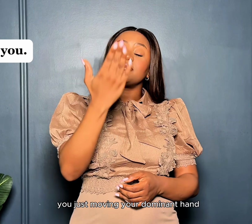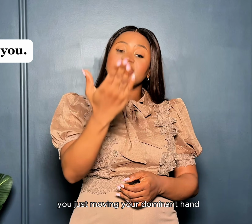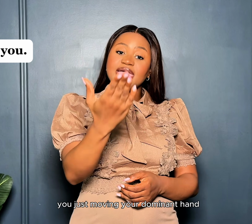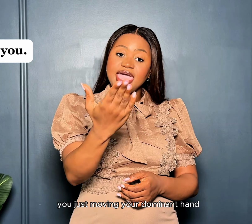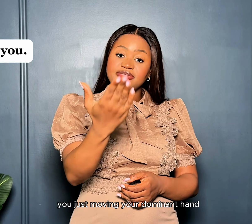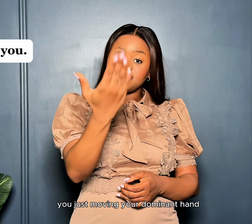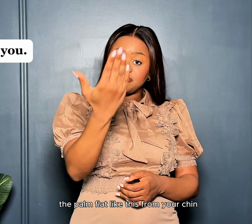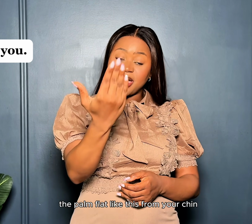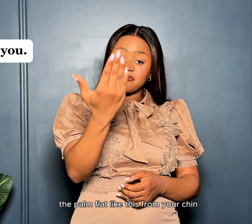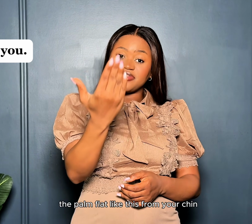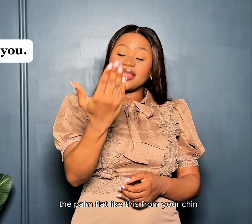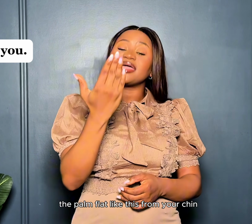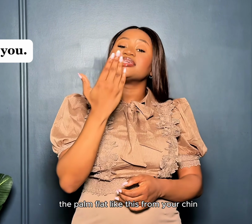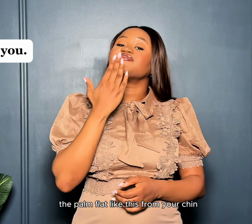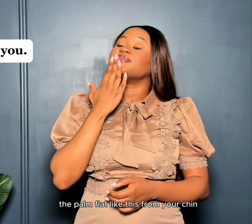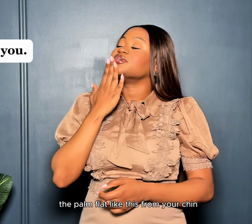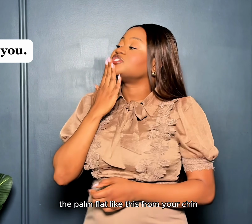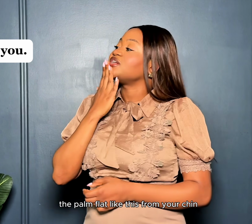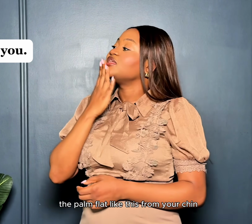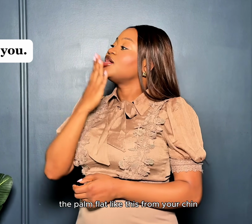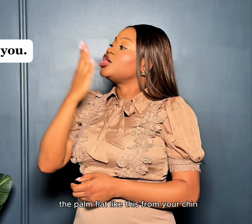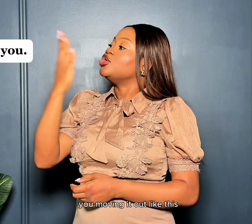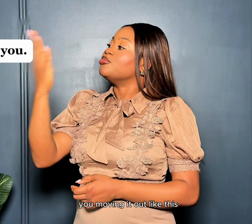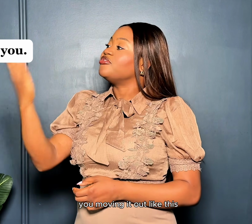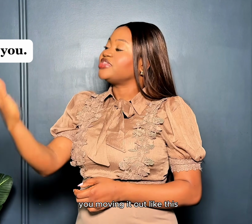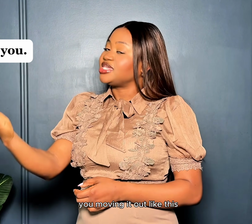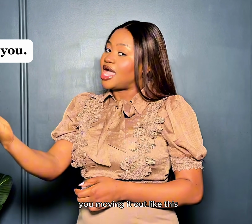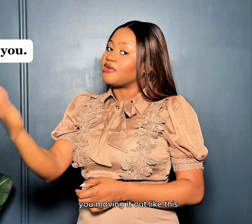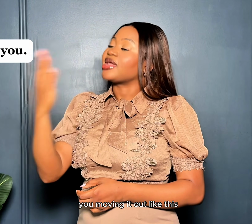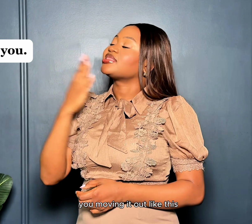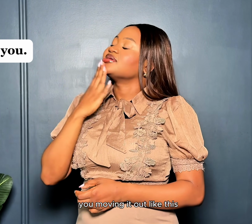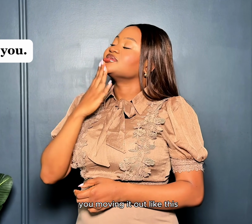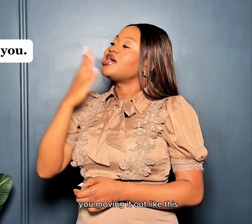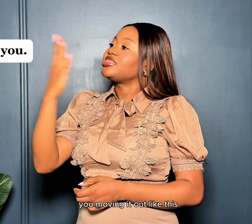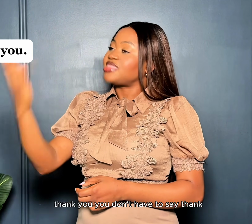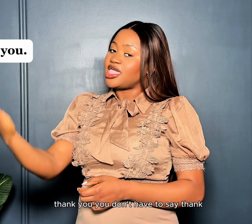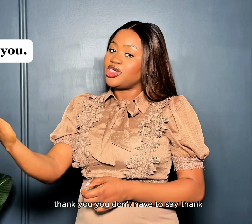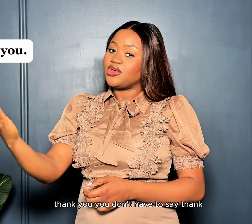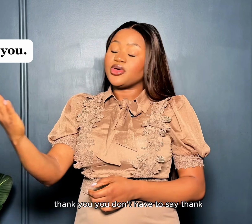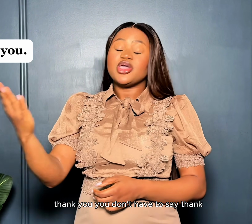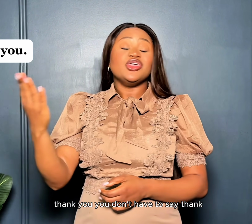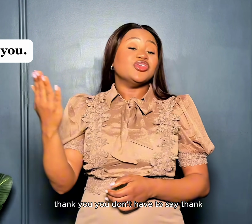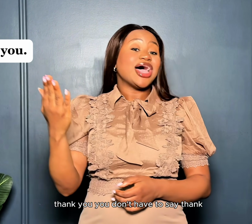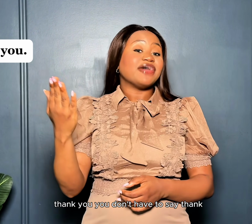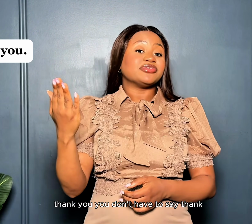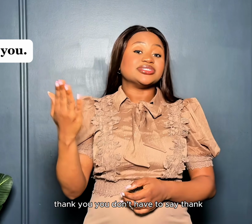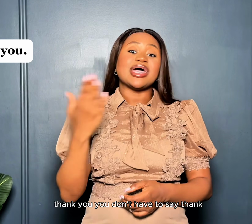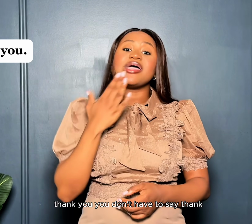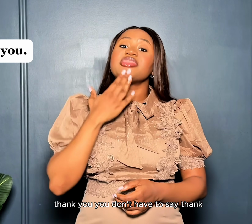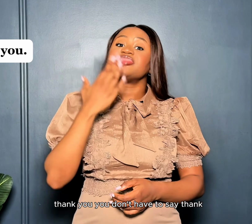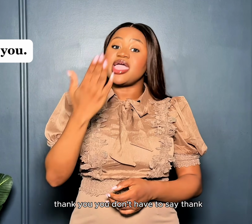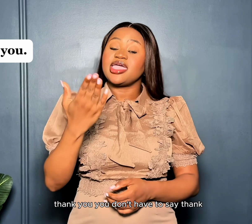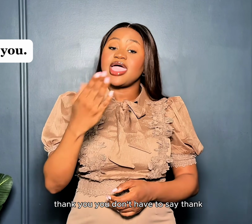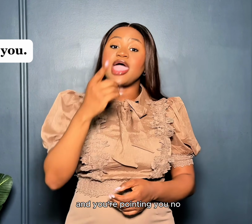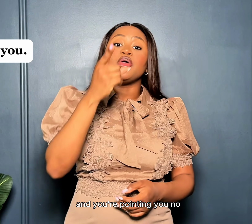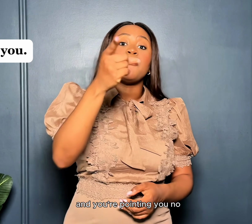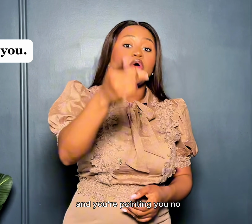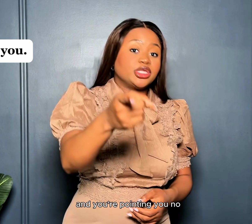dominant hand, the palm flat like this from your chin. You're moving it out like this. Thank you. You don't have to say thank and you're pointing